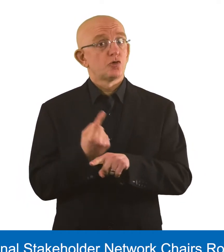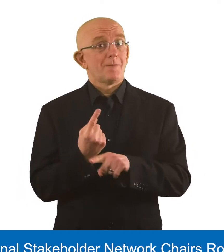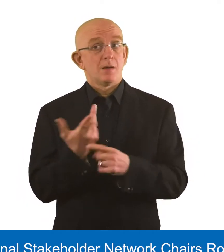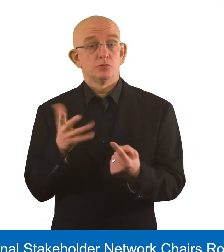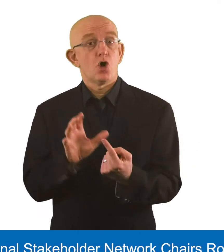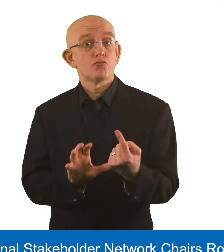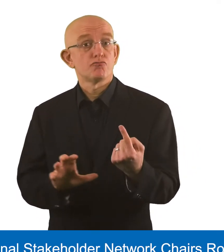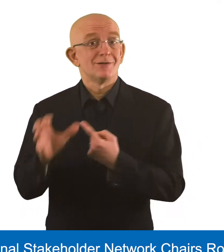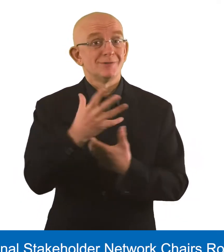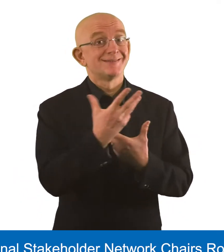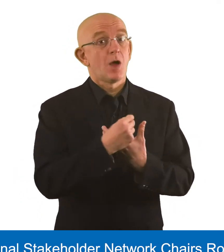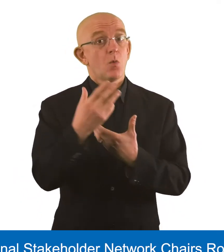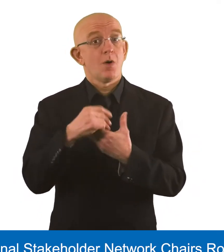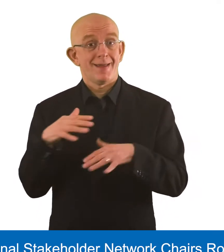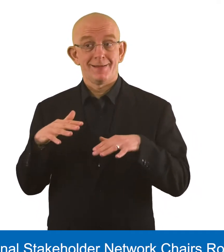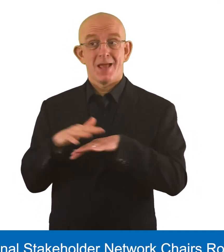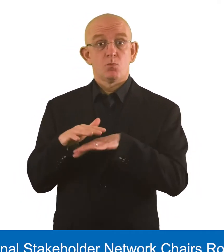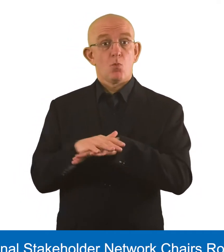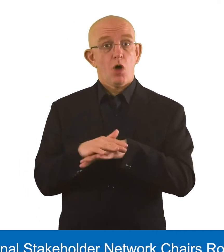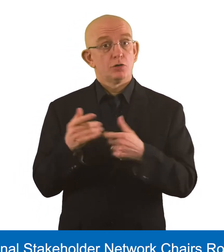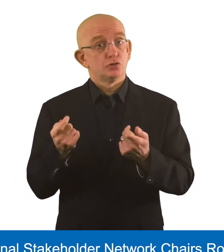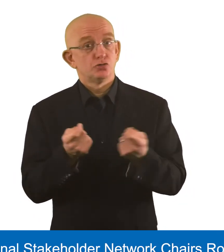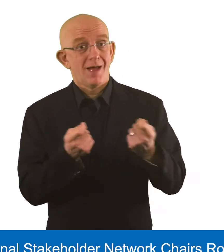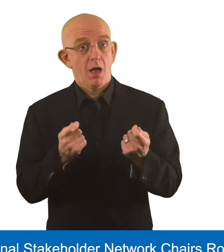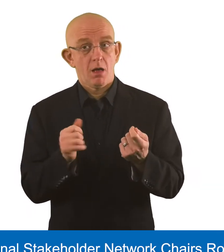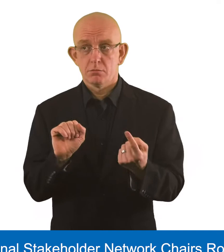Regional Stakeholder Network Chair's Role.